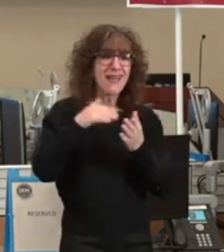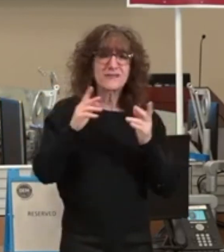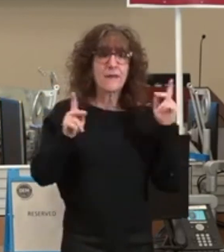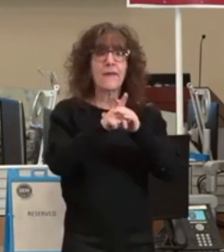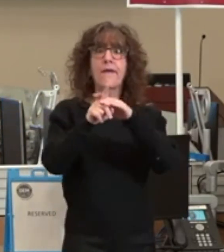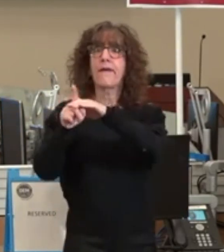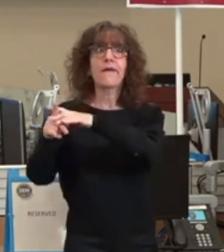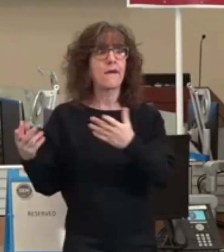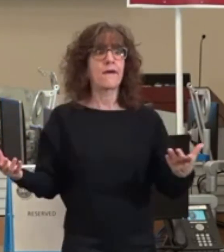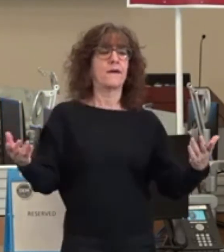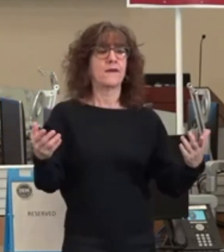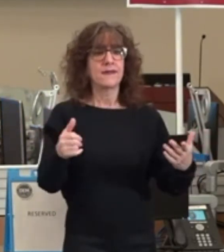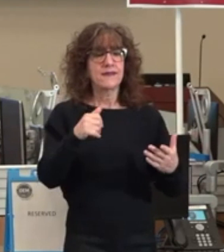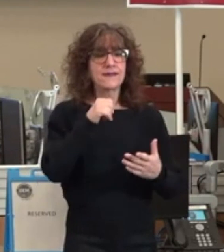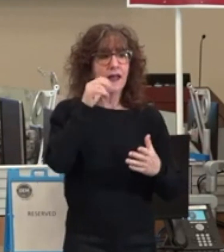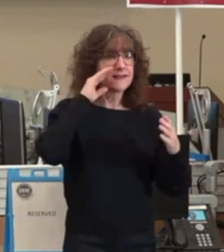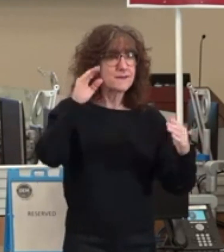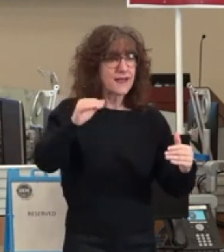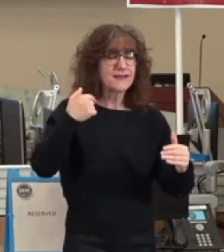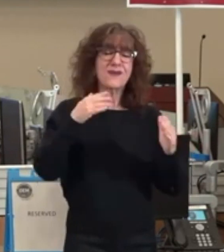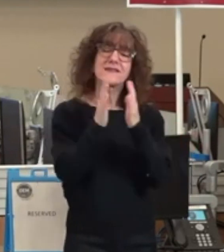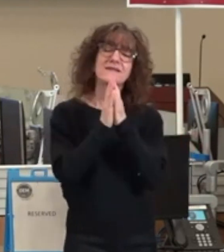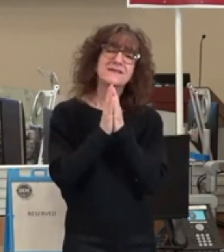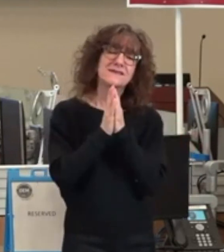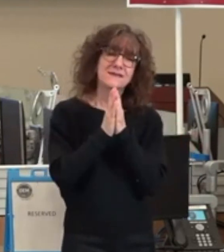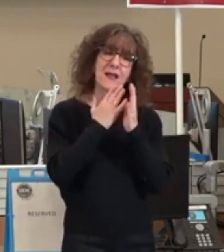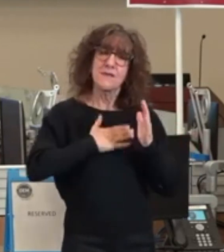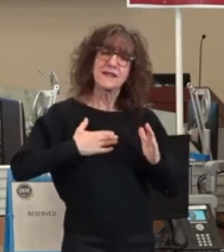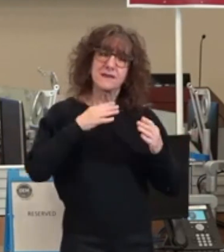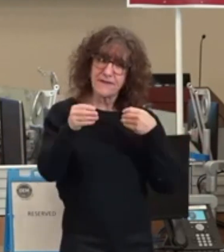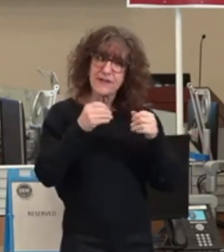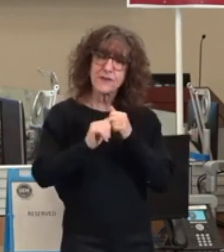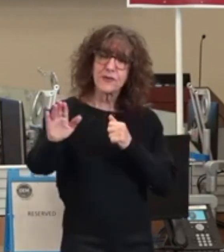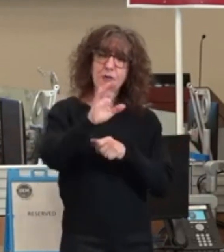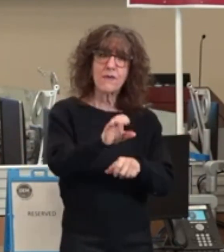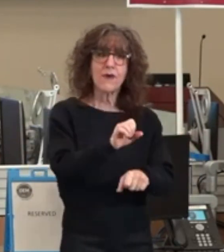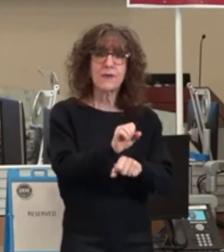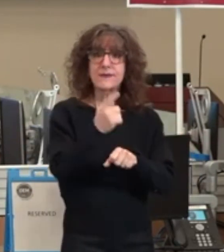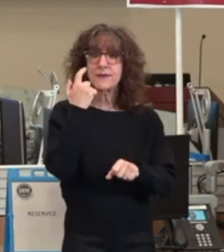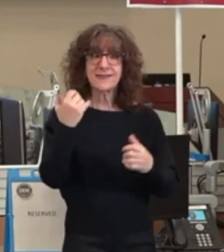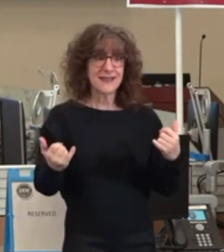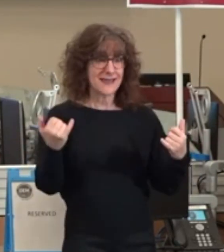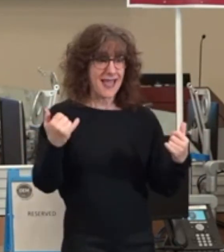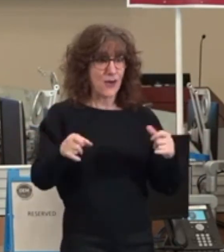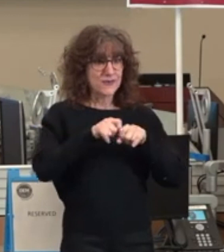who show up. And so we're asking everyone, please be flexible with your appointments because we are just now sending you directly